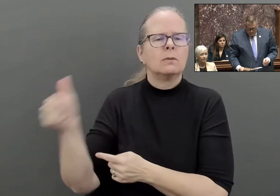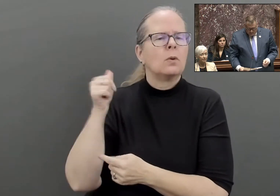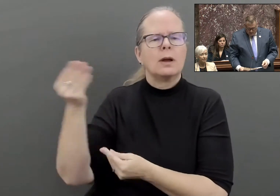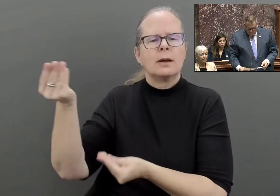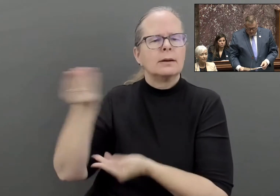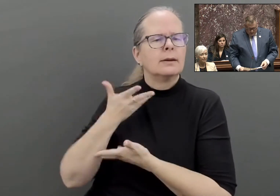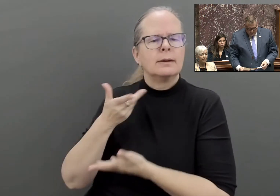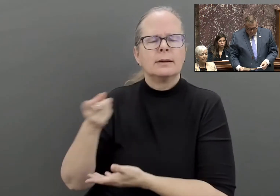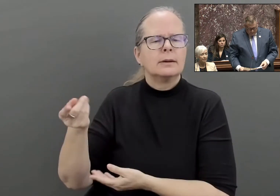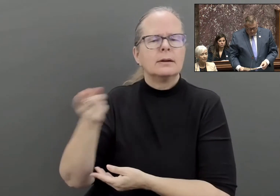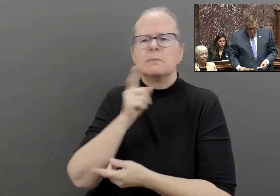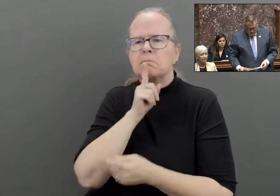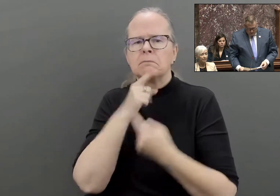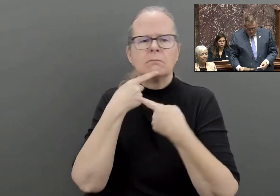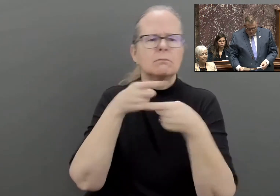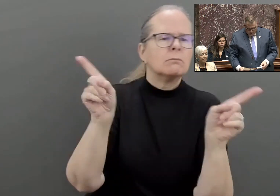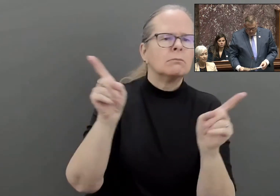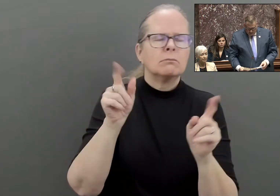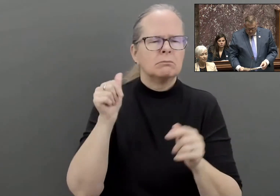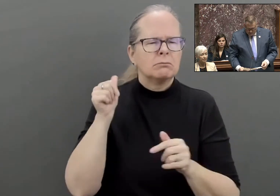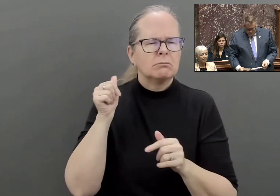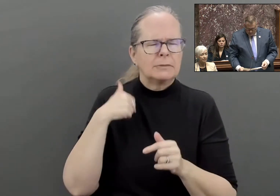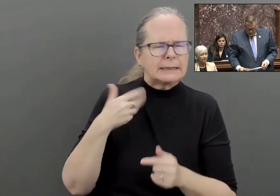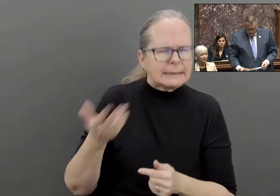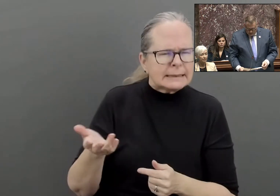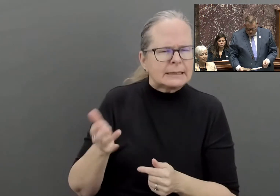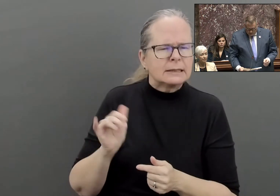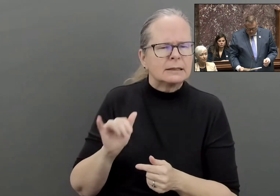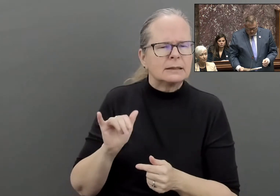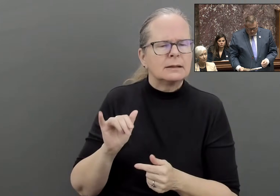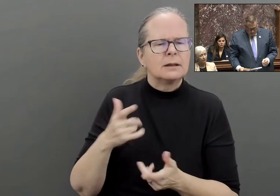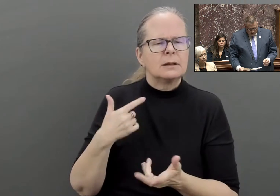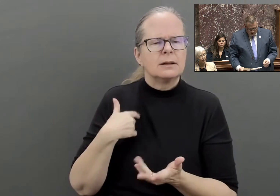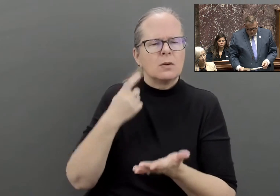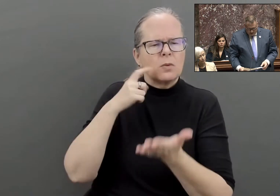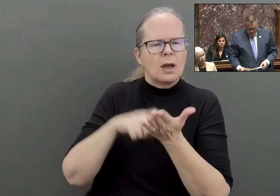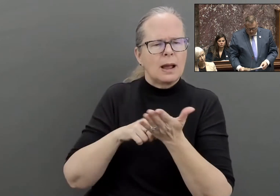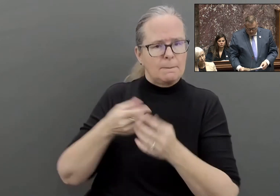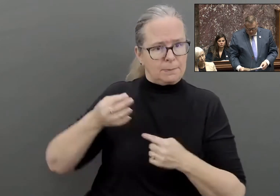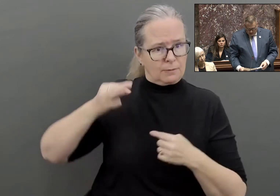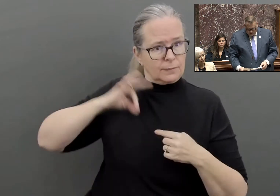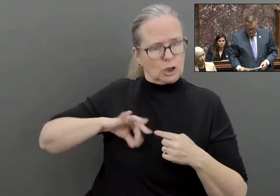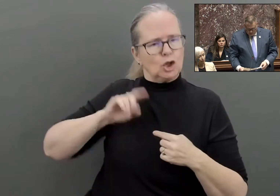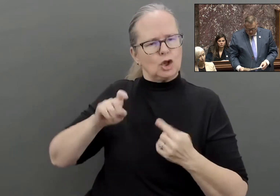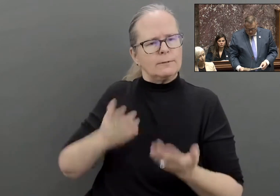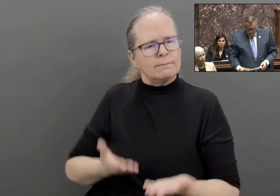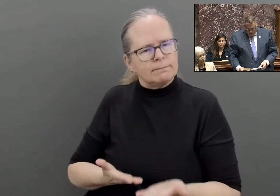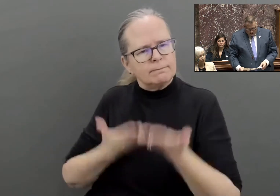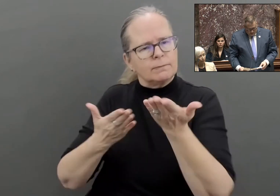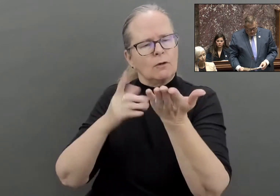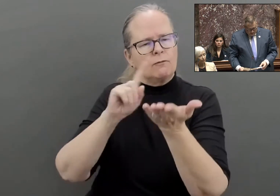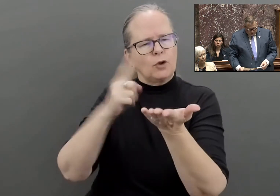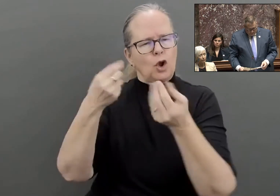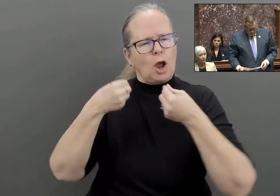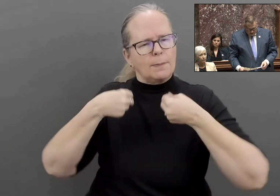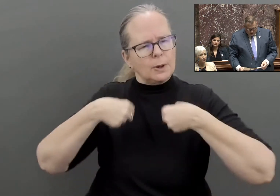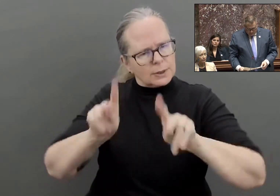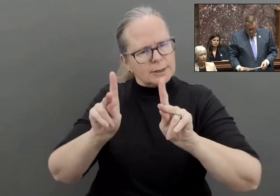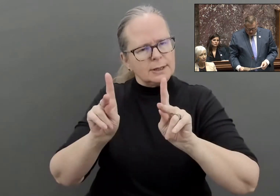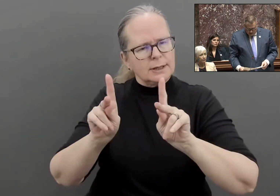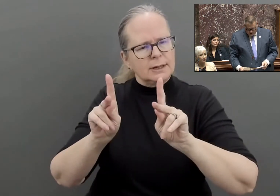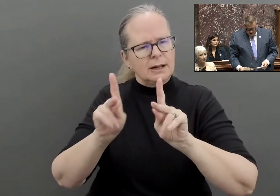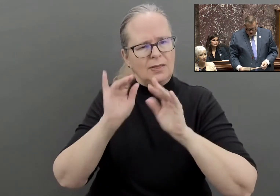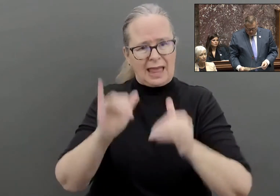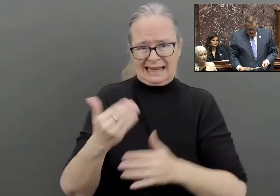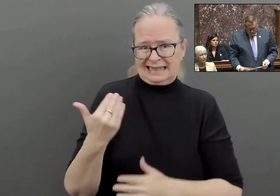recognize privileges to be raised at the first opportunity, which, Mr. Speaker, brings us to question period Thursday, April 3rd, when the Minister of Finance